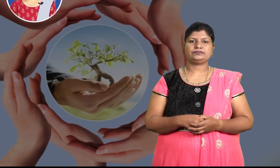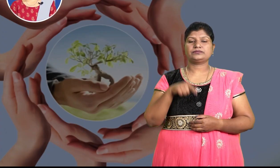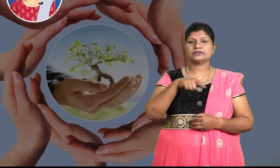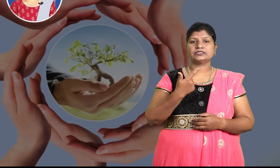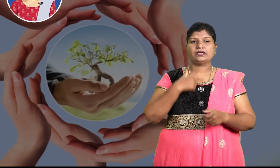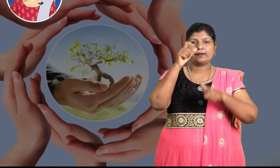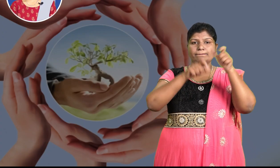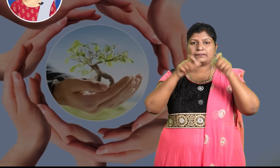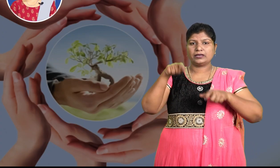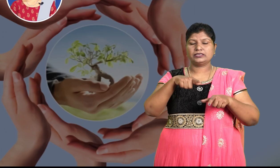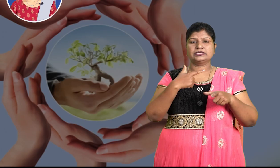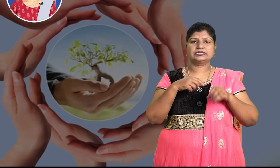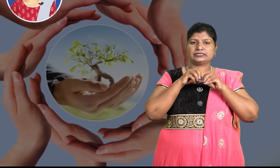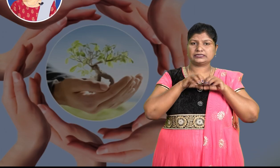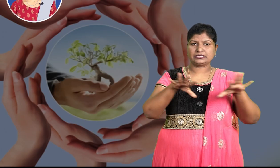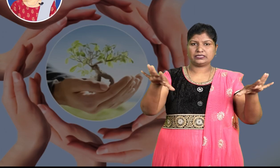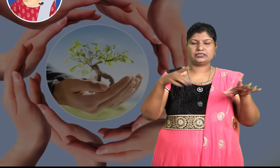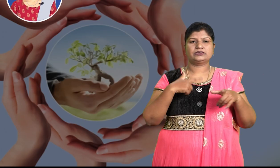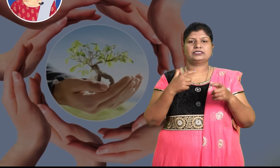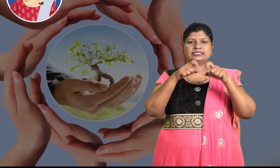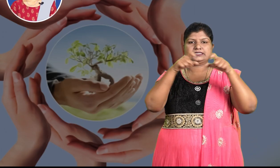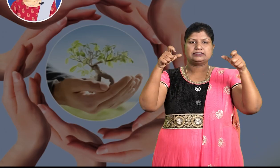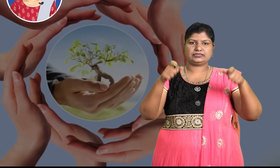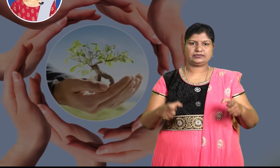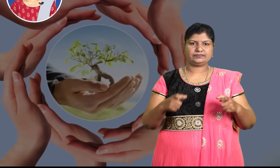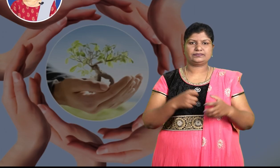Public Distribution System,